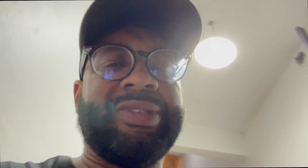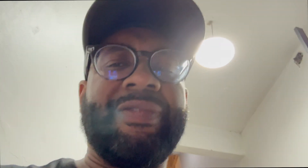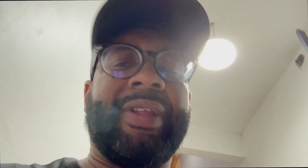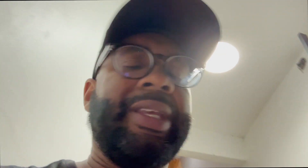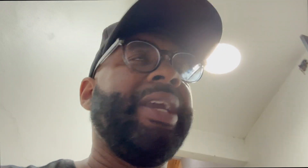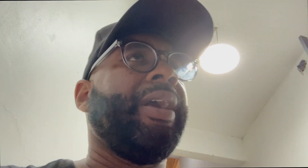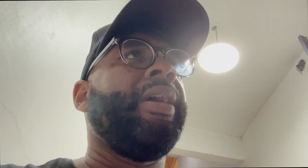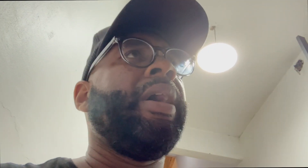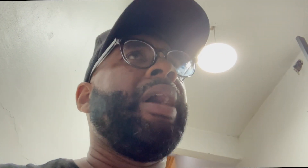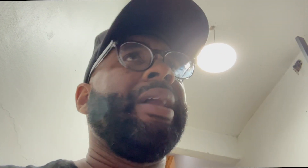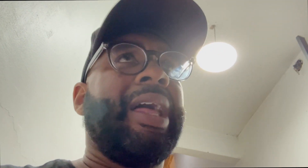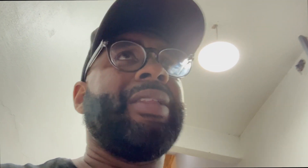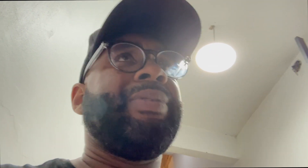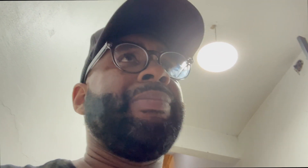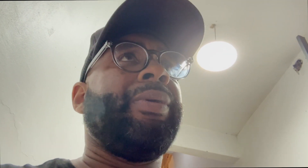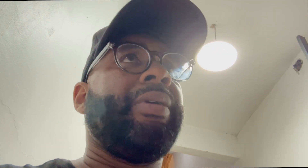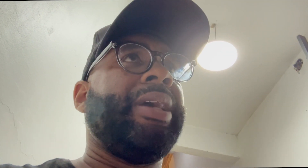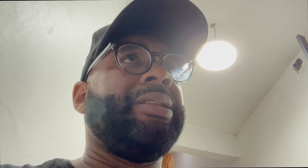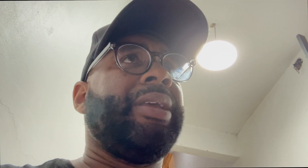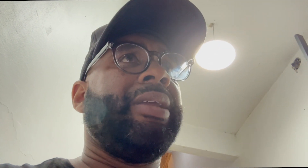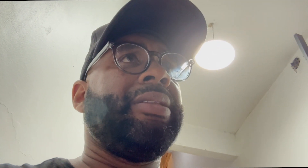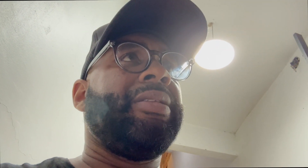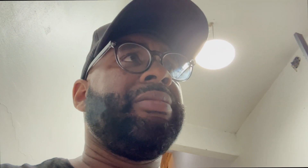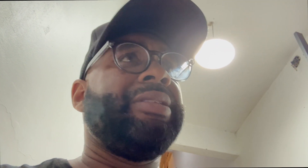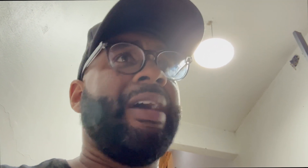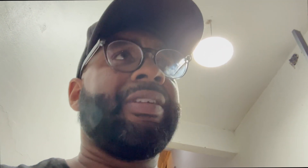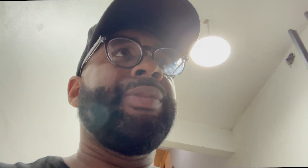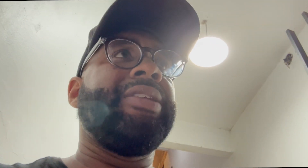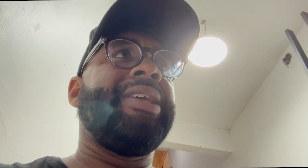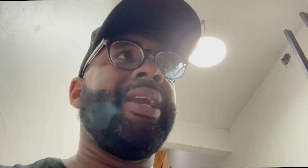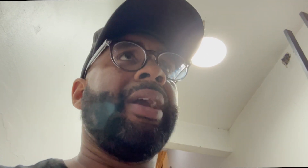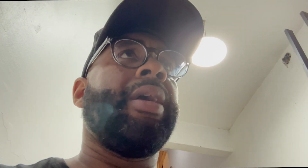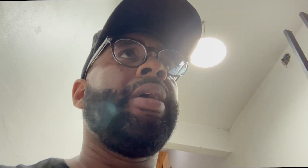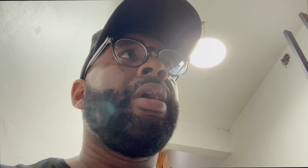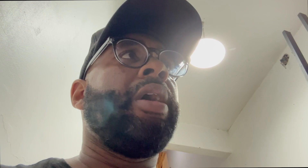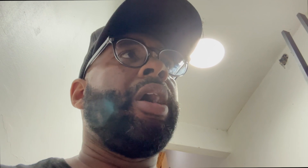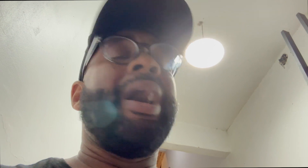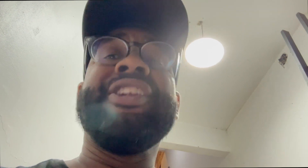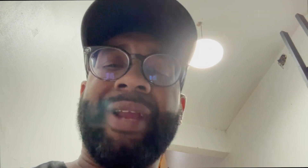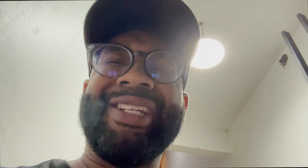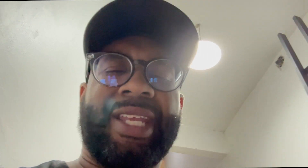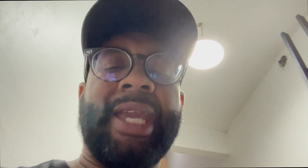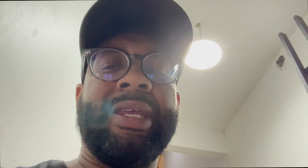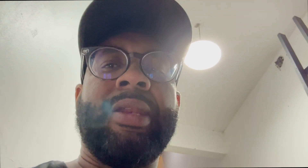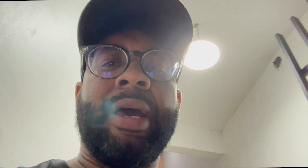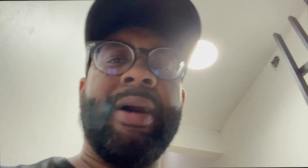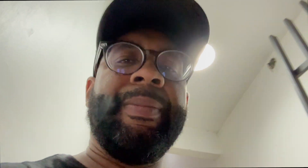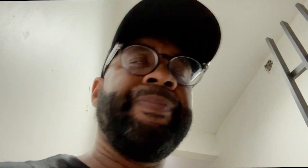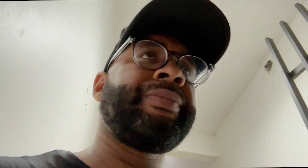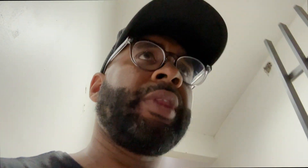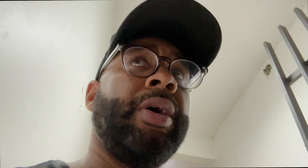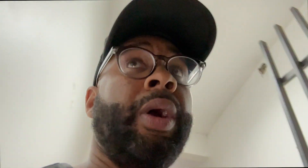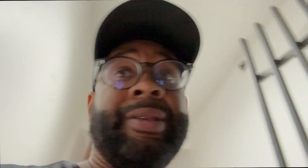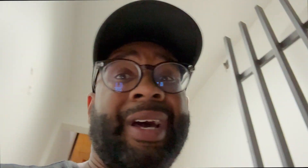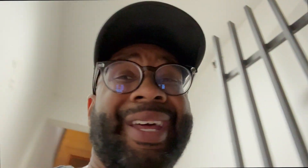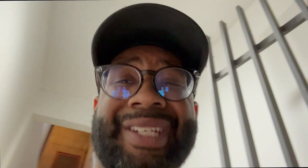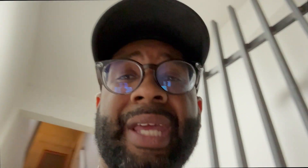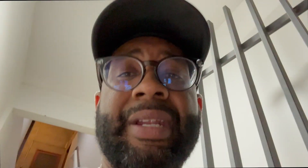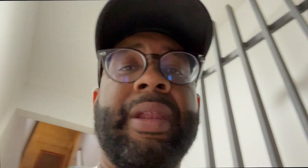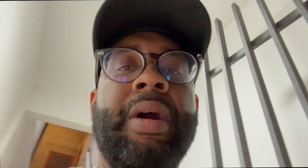specifically here. A lot of the people in the deaf community here are undereducated or uneducated at all,